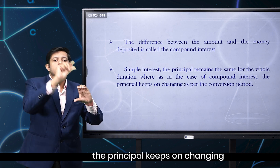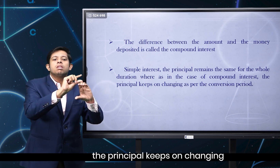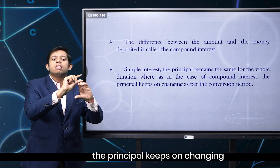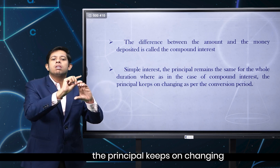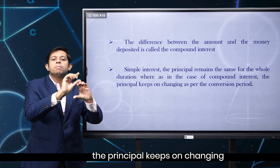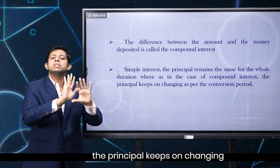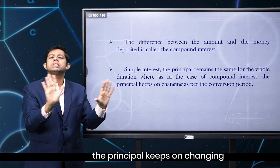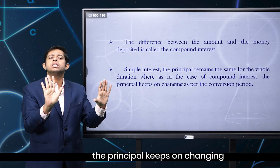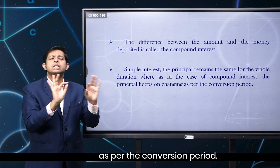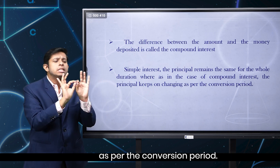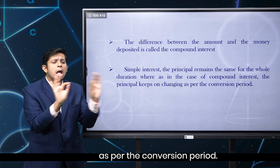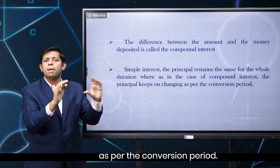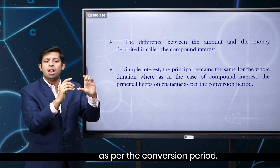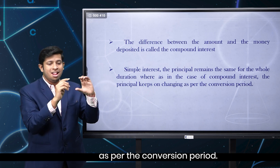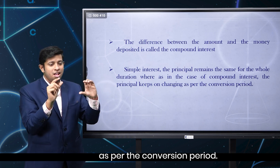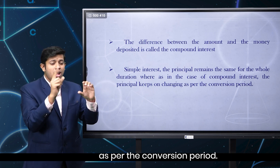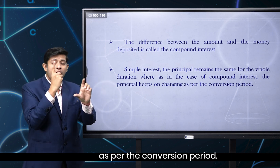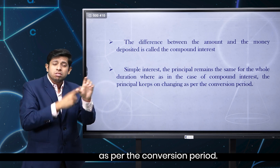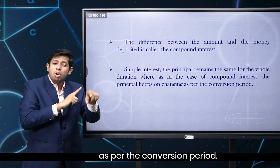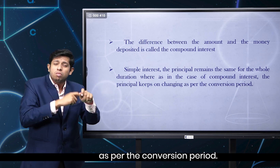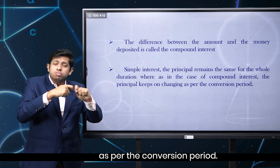principal keeps on changing as per the conversion period.